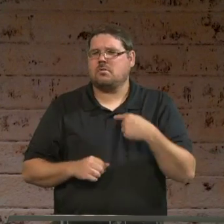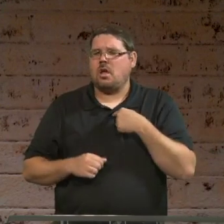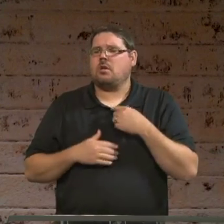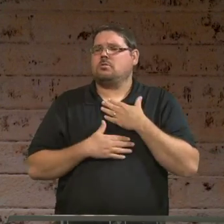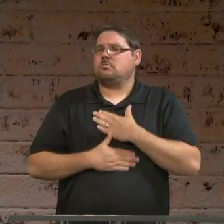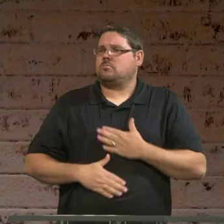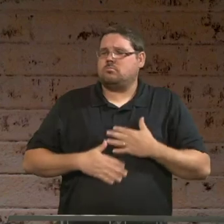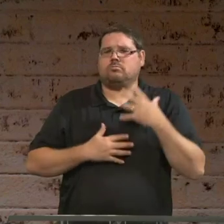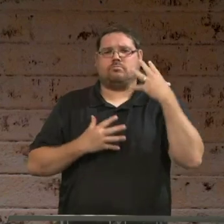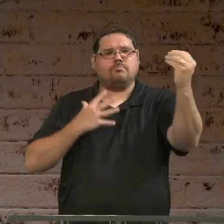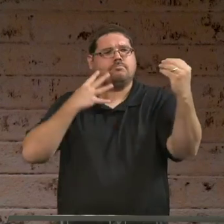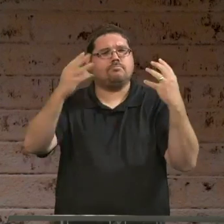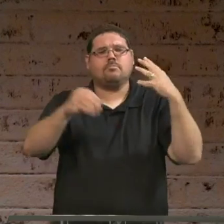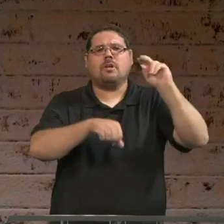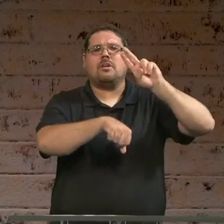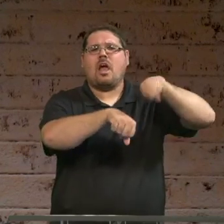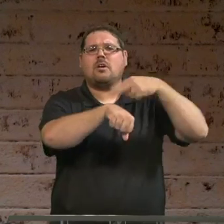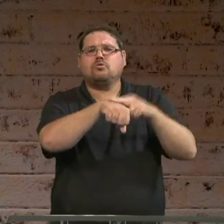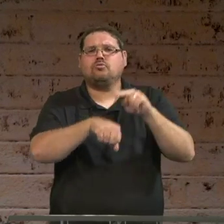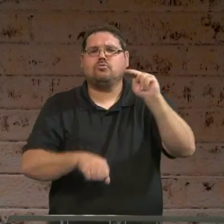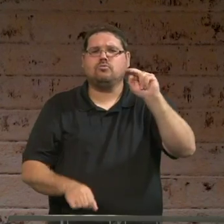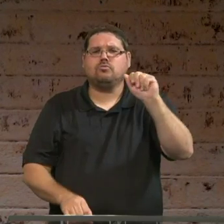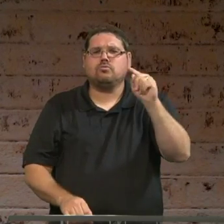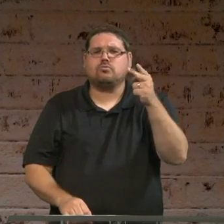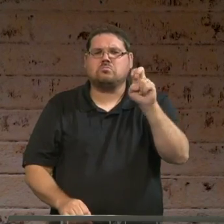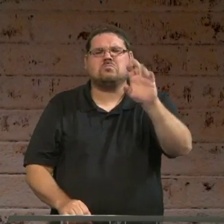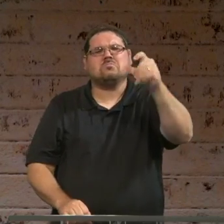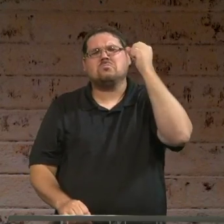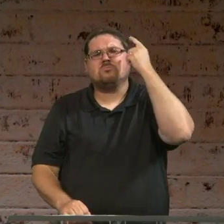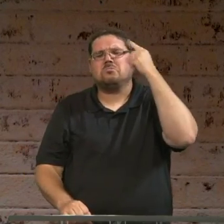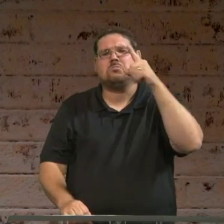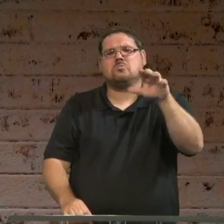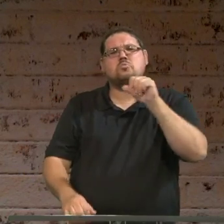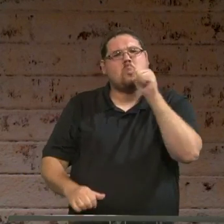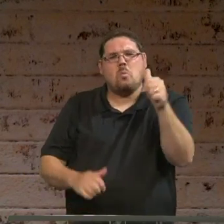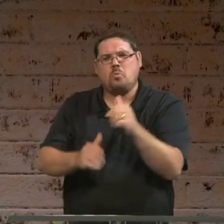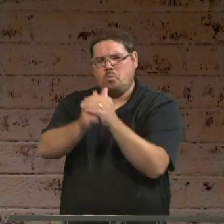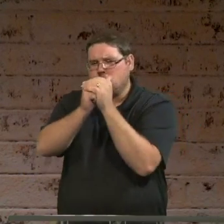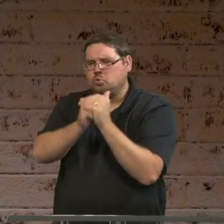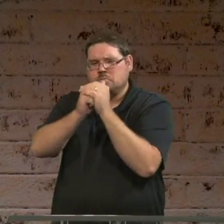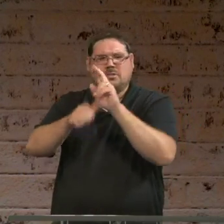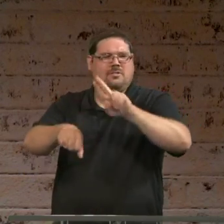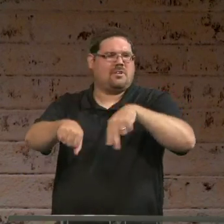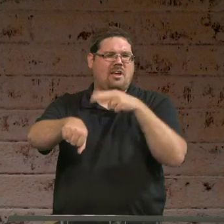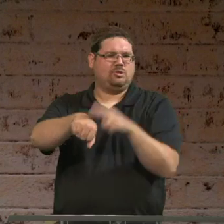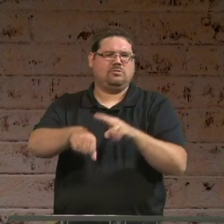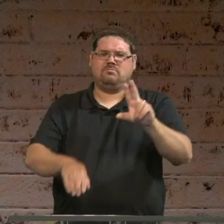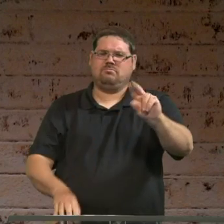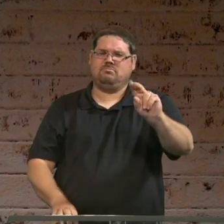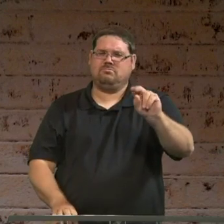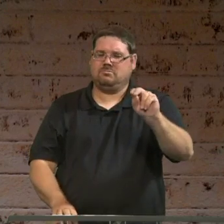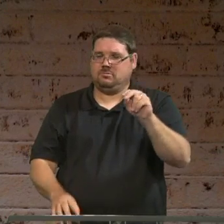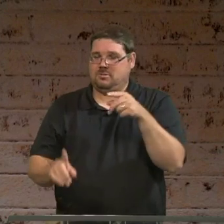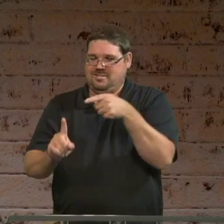Isn't God's work wonderful? You know, I enjoy going out in nature. Now, I don't worship nature,